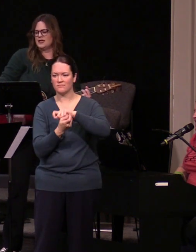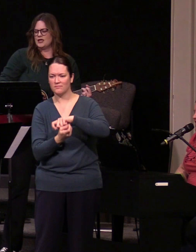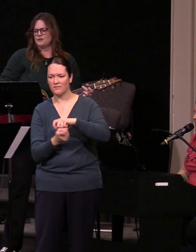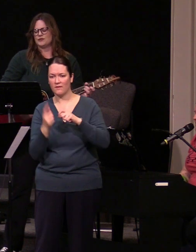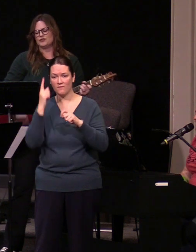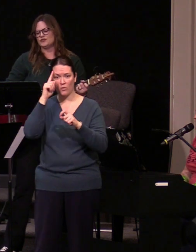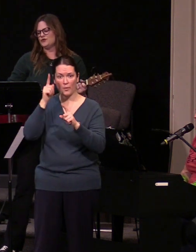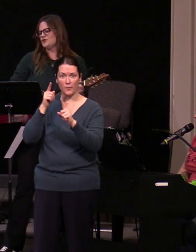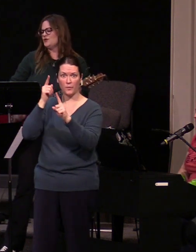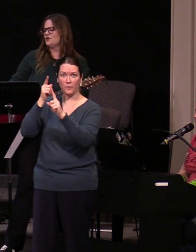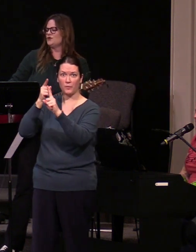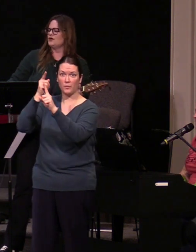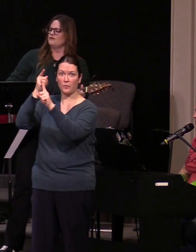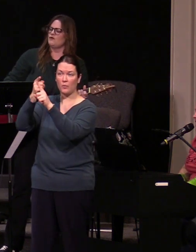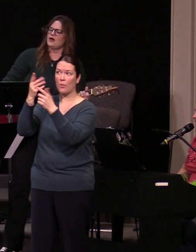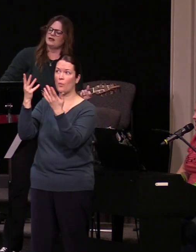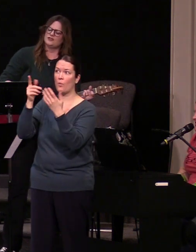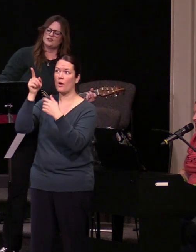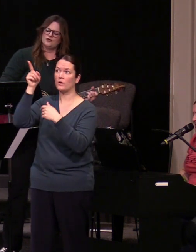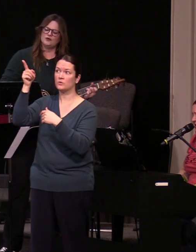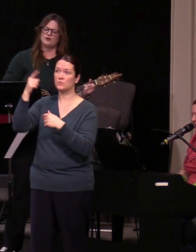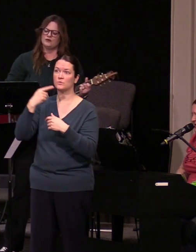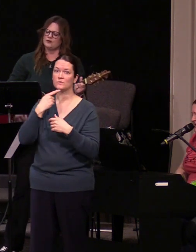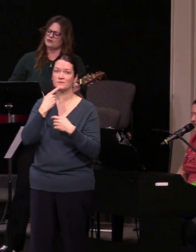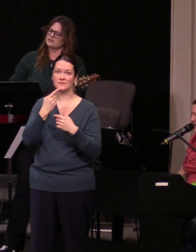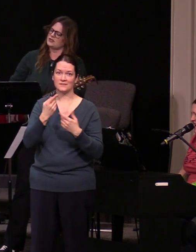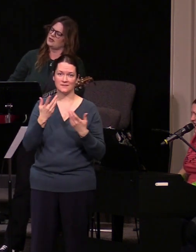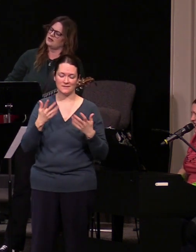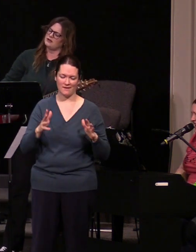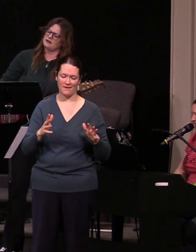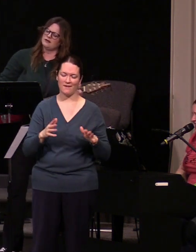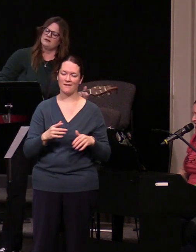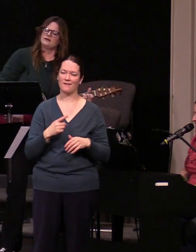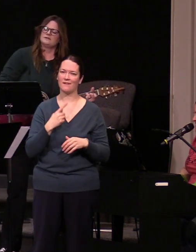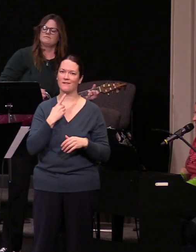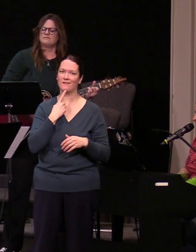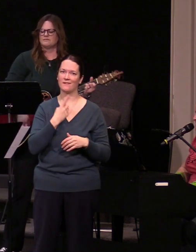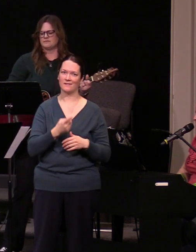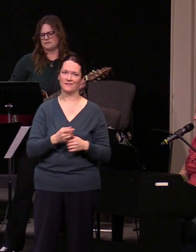evolving in pursuit of what you say.